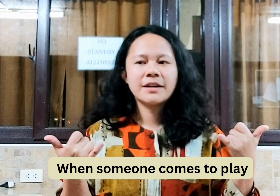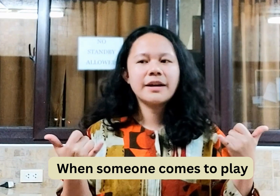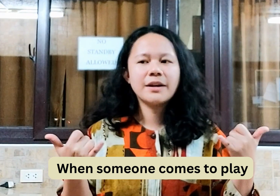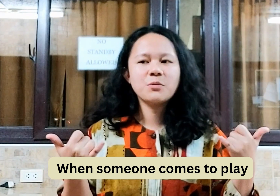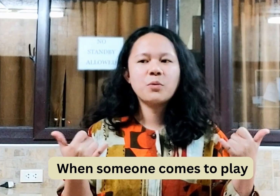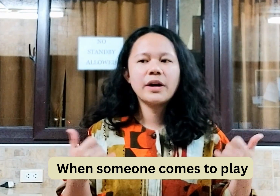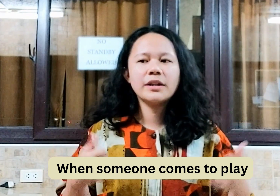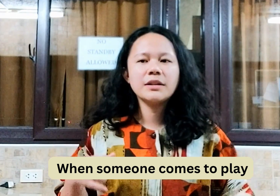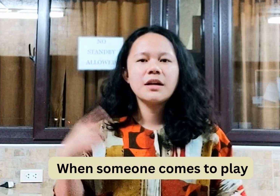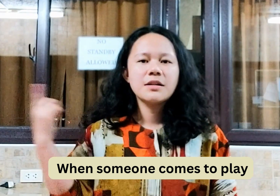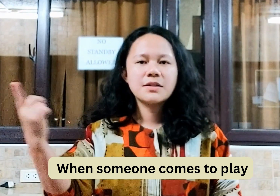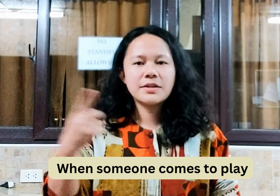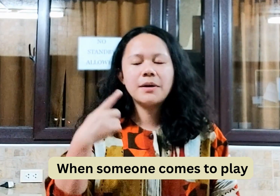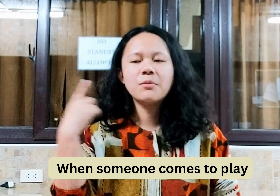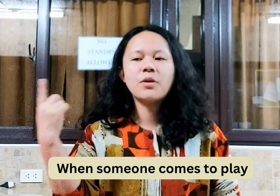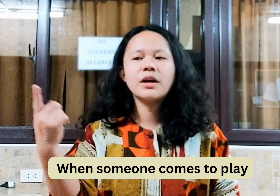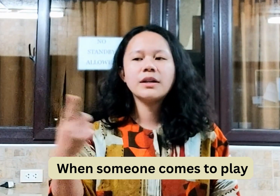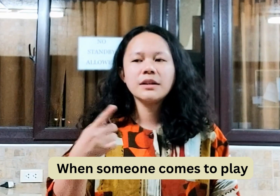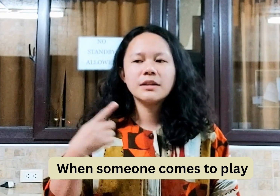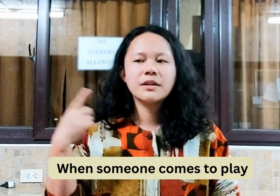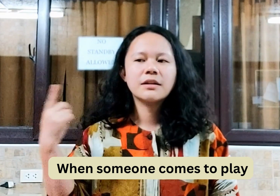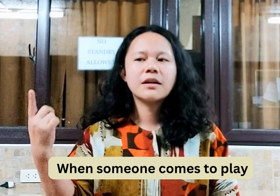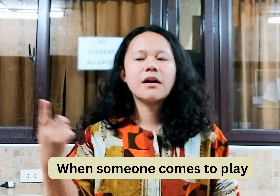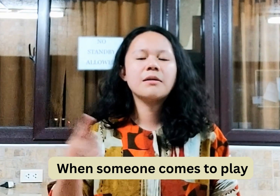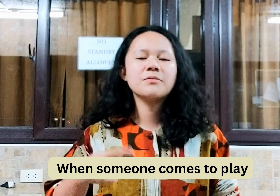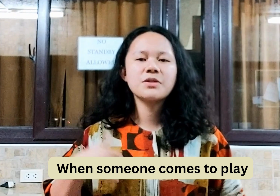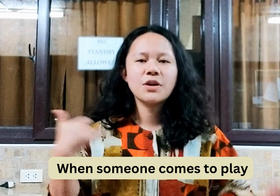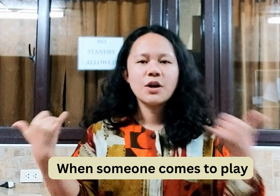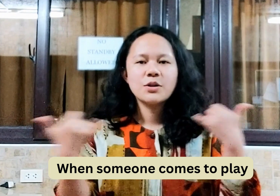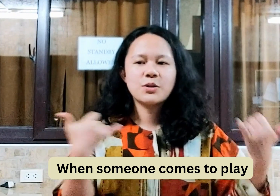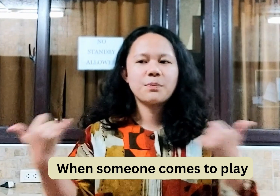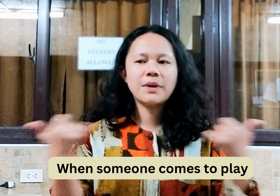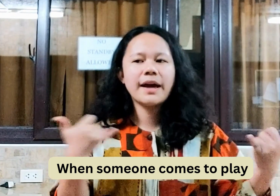Again, when someone comes to play.